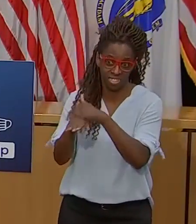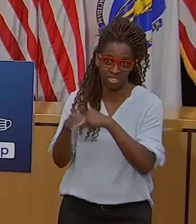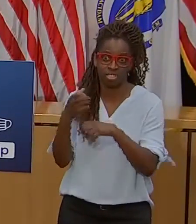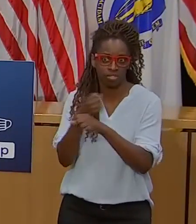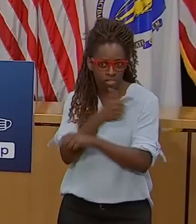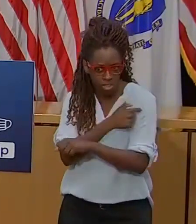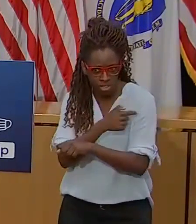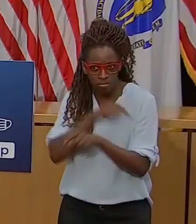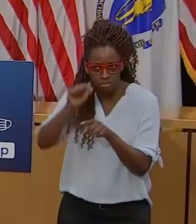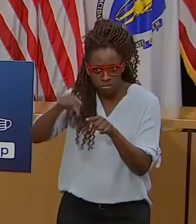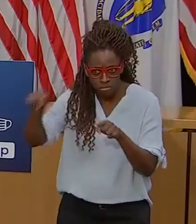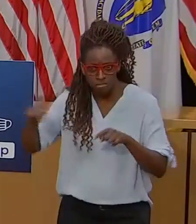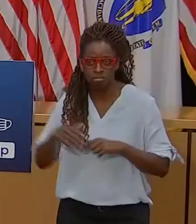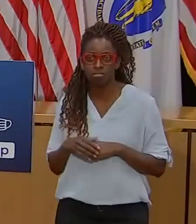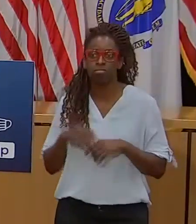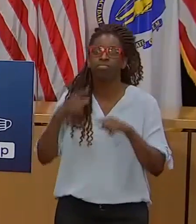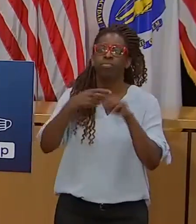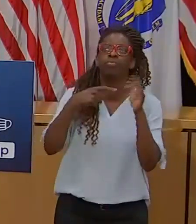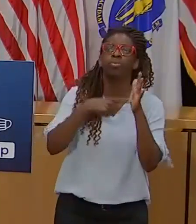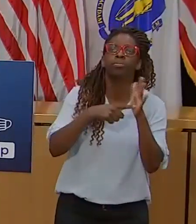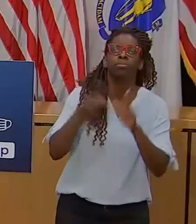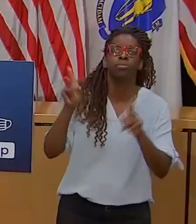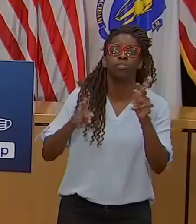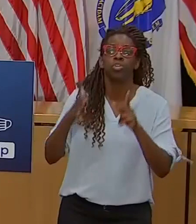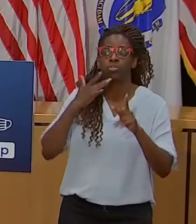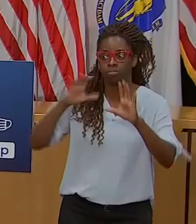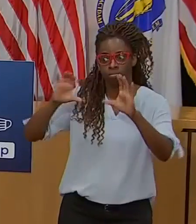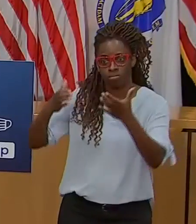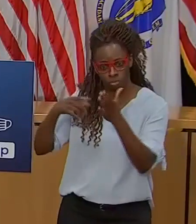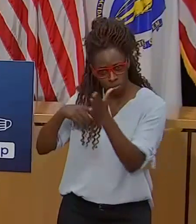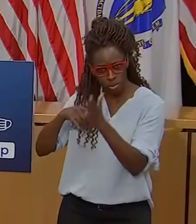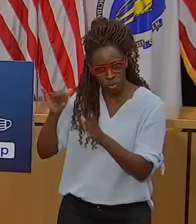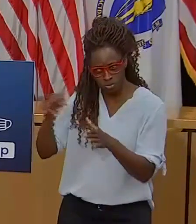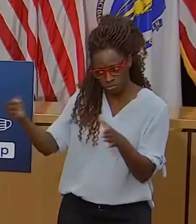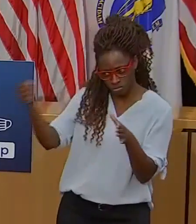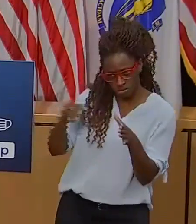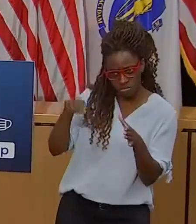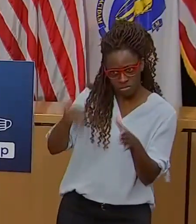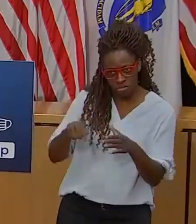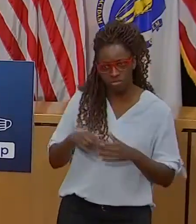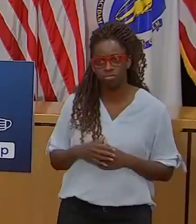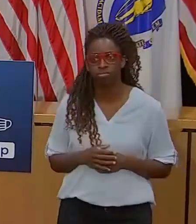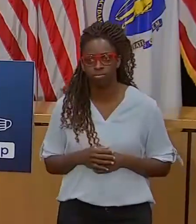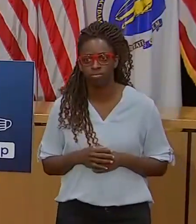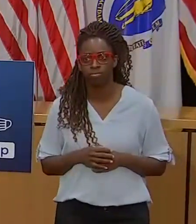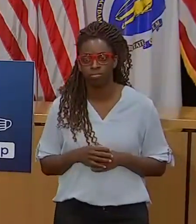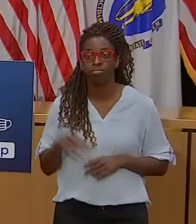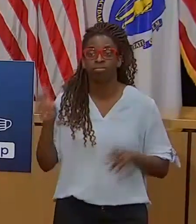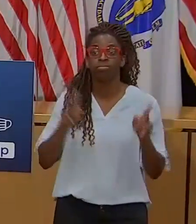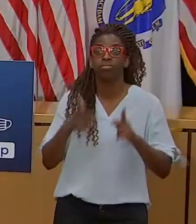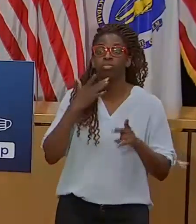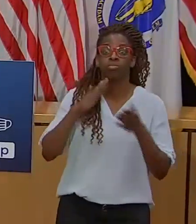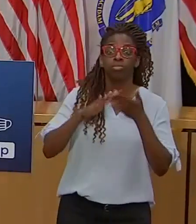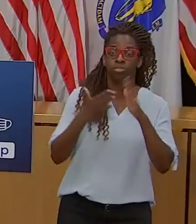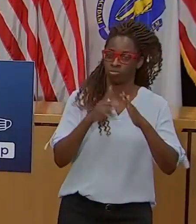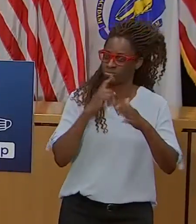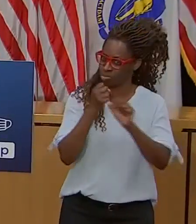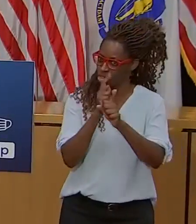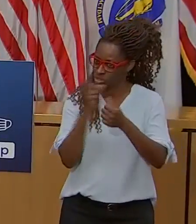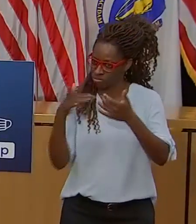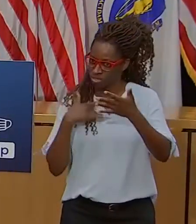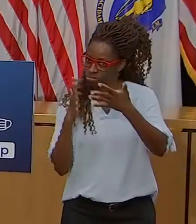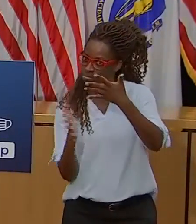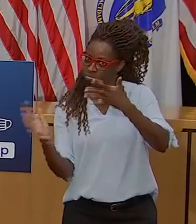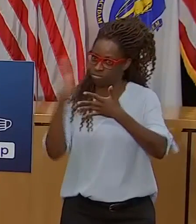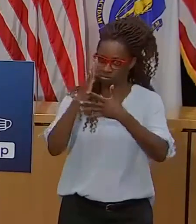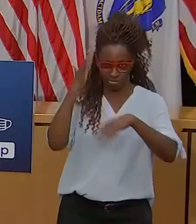community. Communities of color and at-risk populations are prioritized in distribution timelines. And our administration